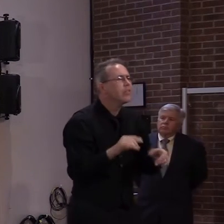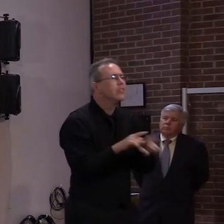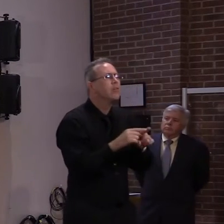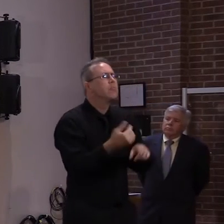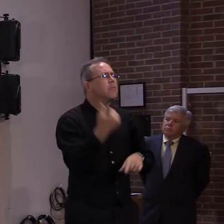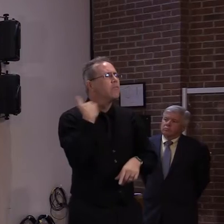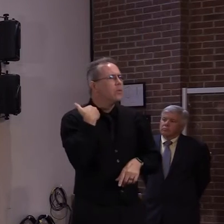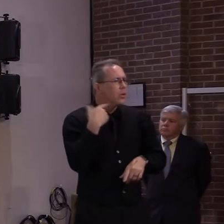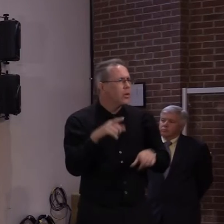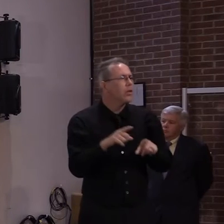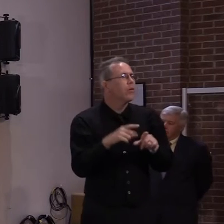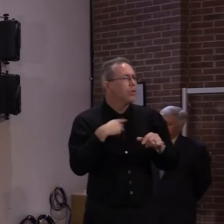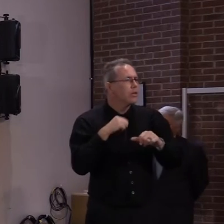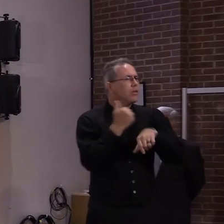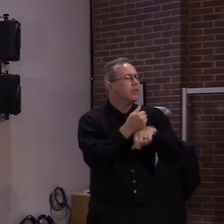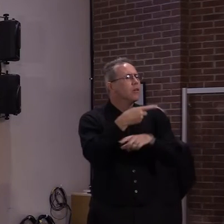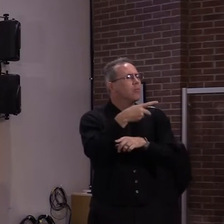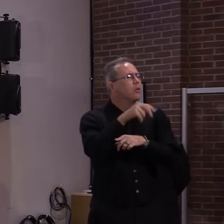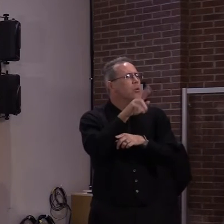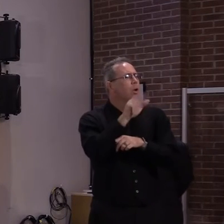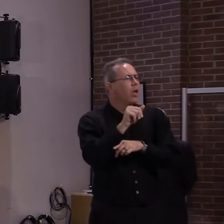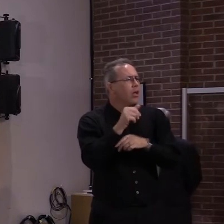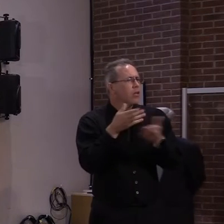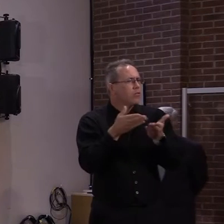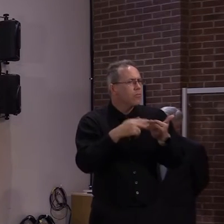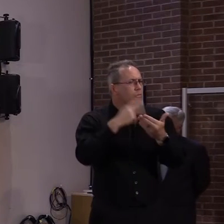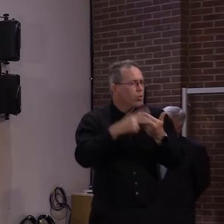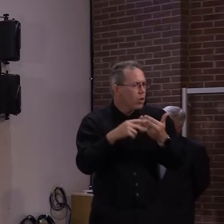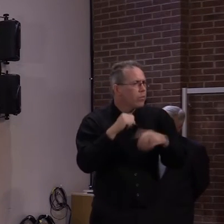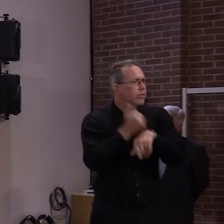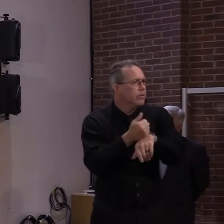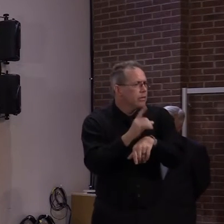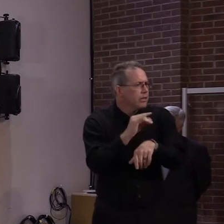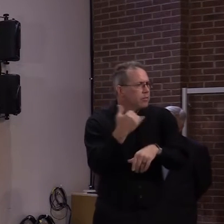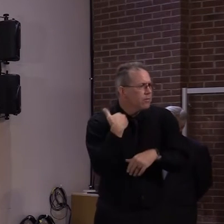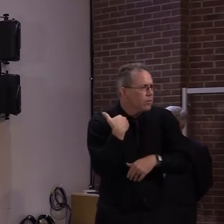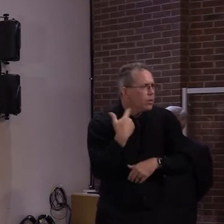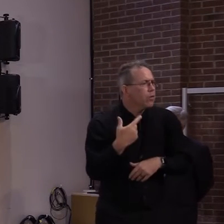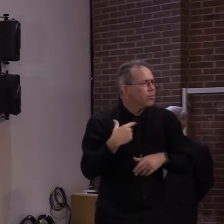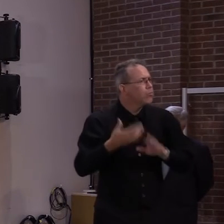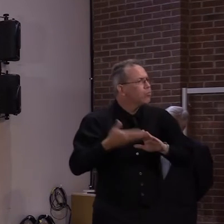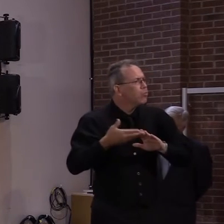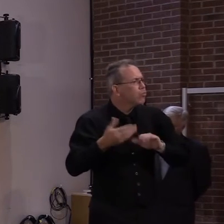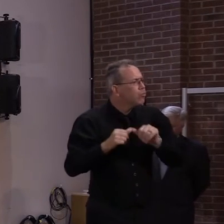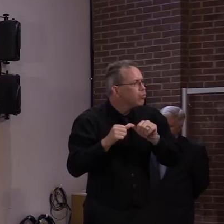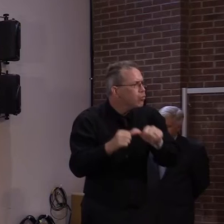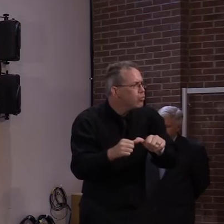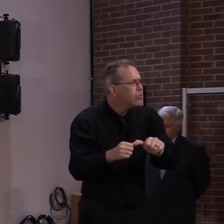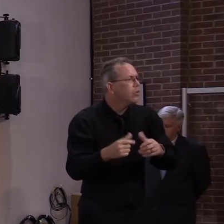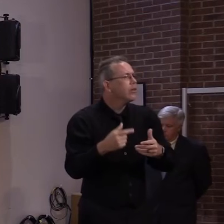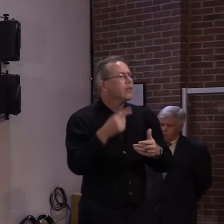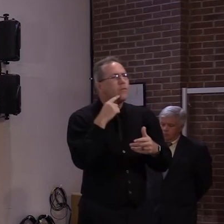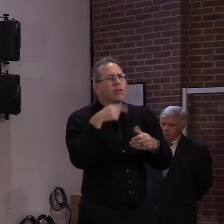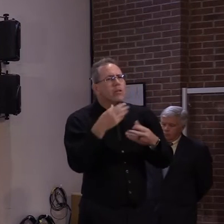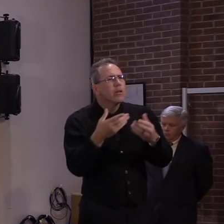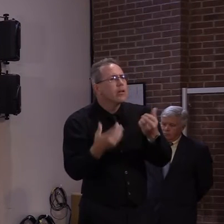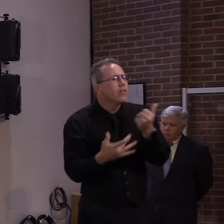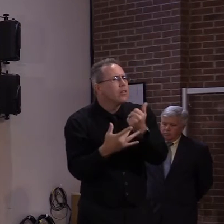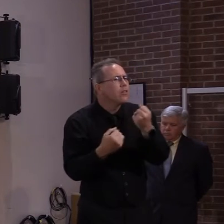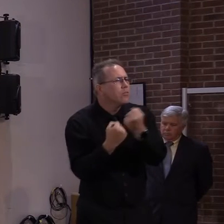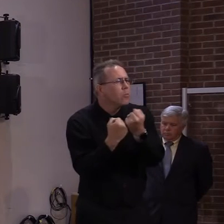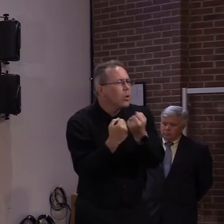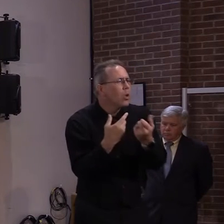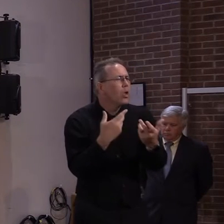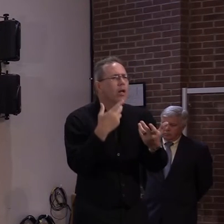platform. We continue to contract with them for technical support and services specific to